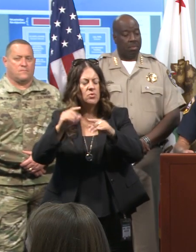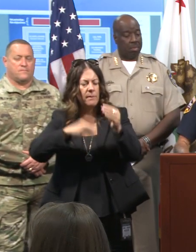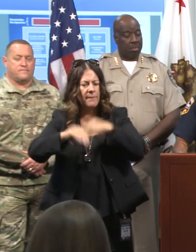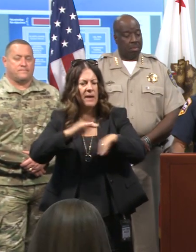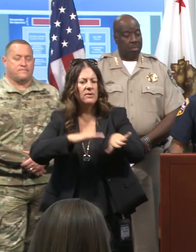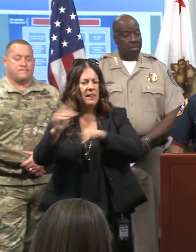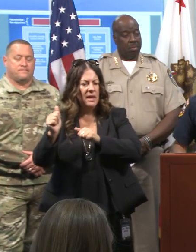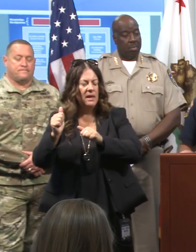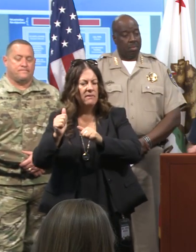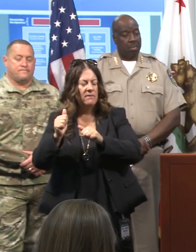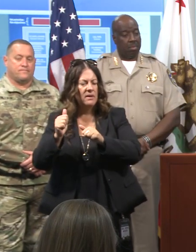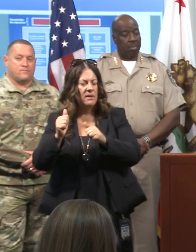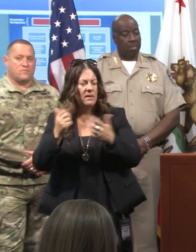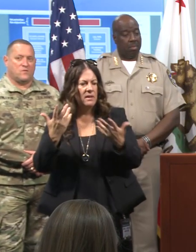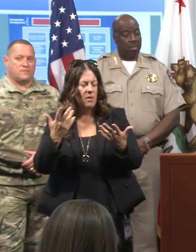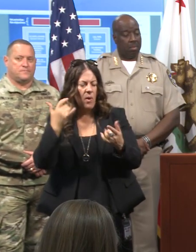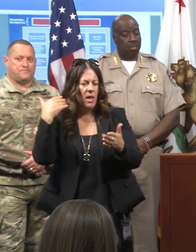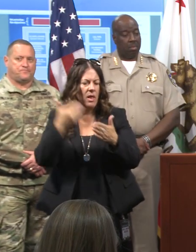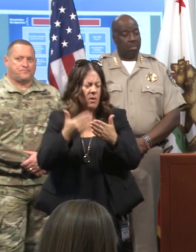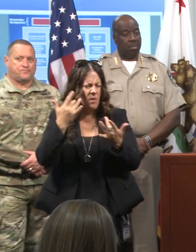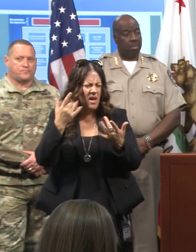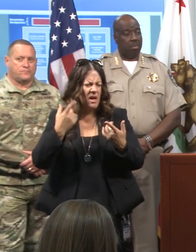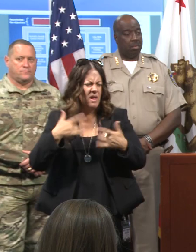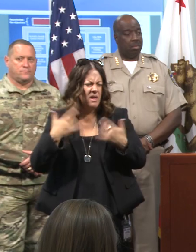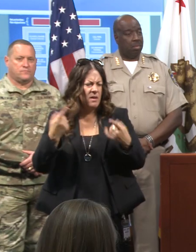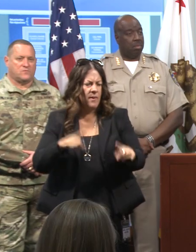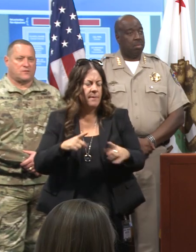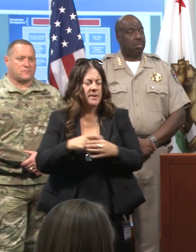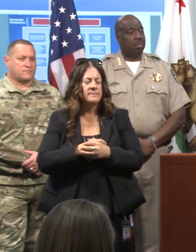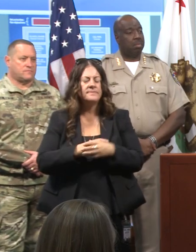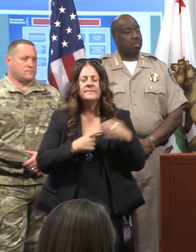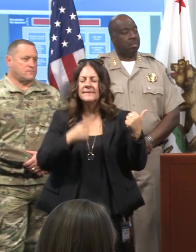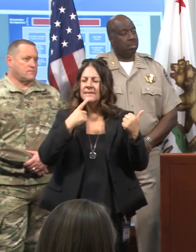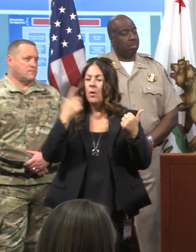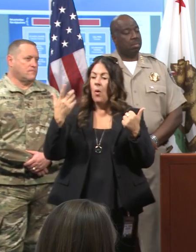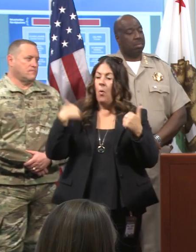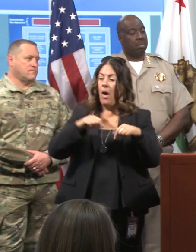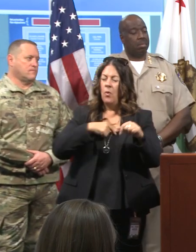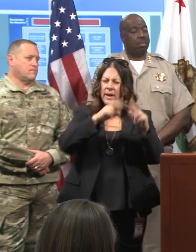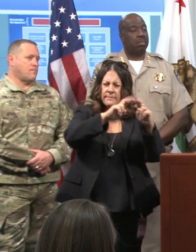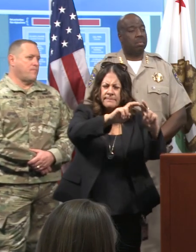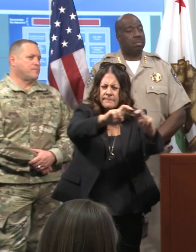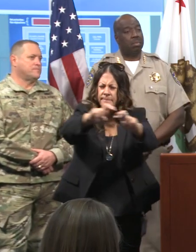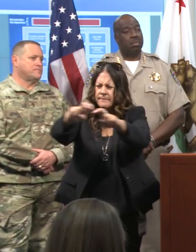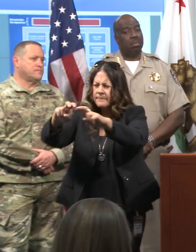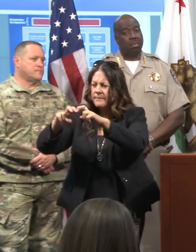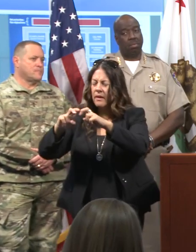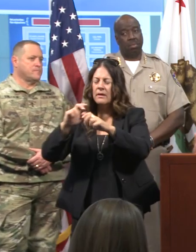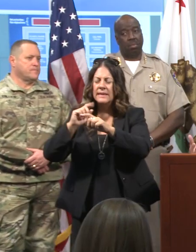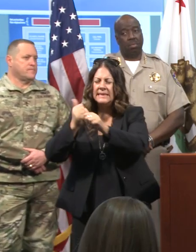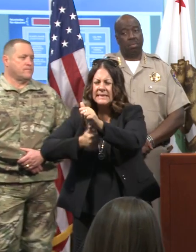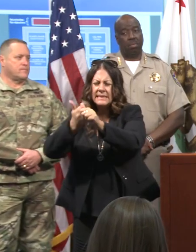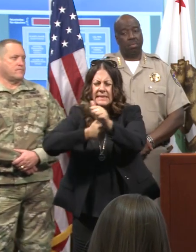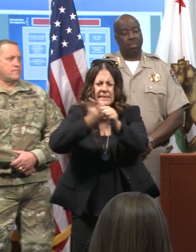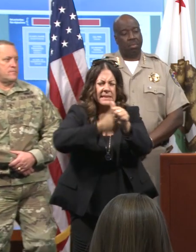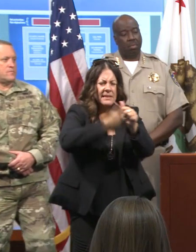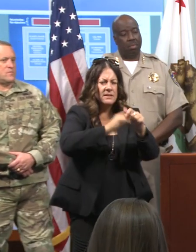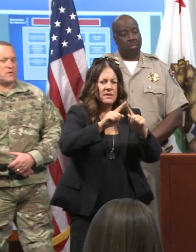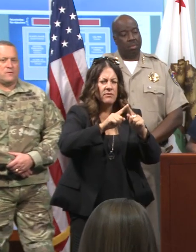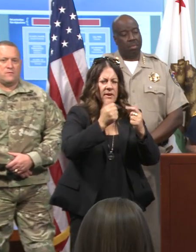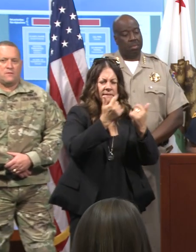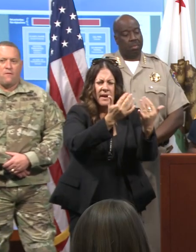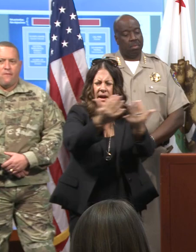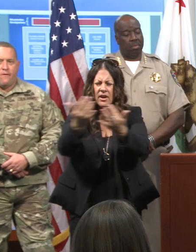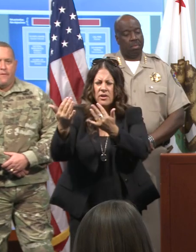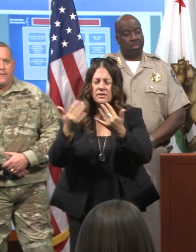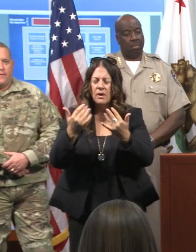to leave so quickly? So obviously, as we dissect all of these fires over time, and we'll be looking all through all of